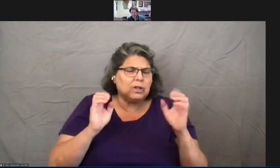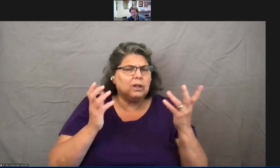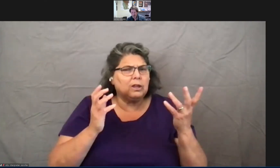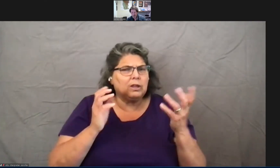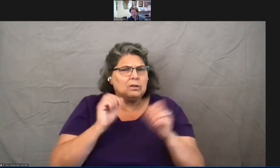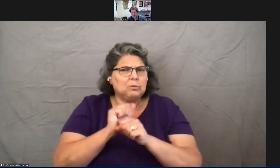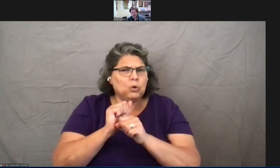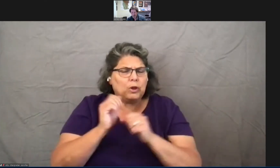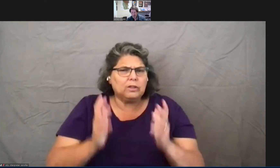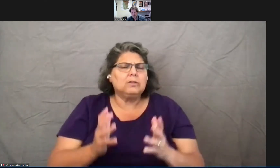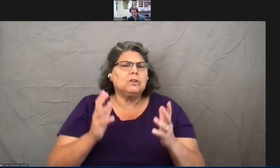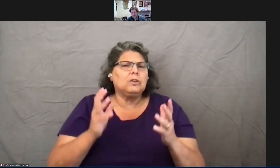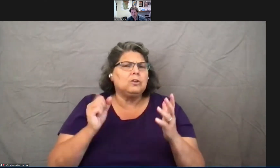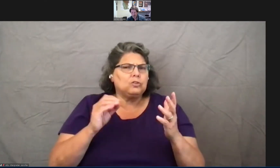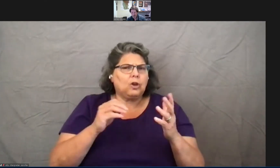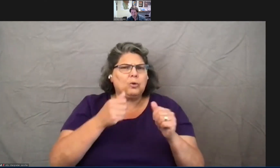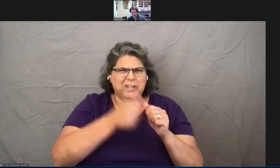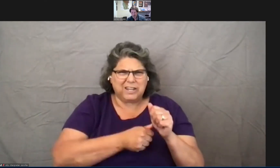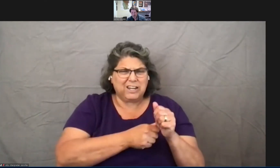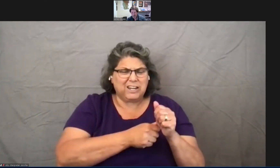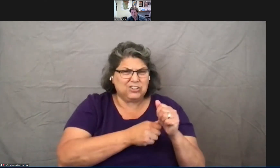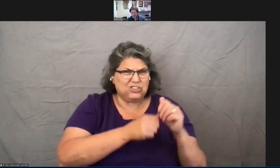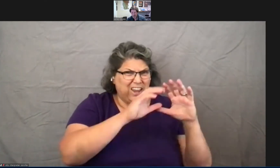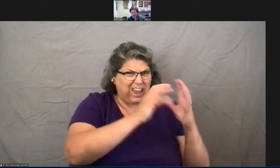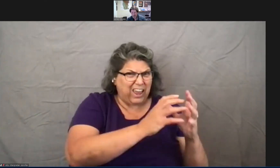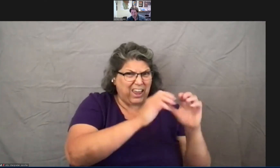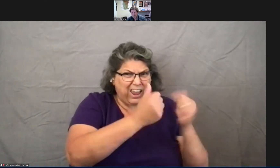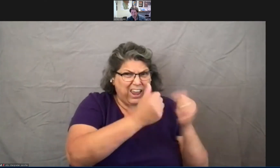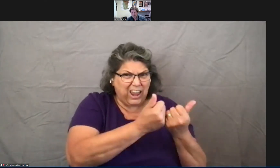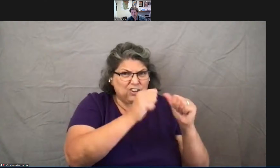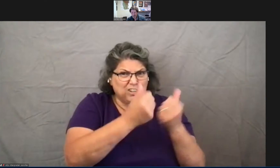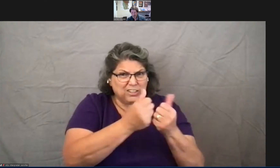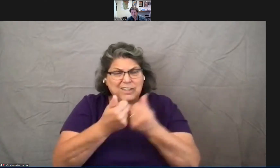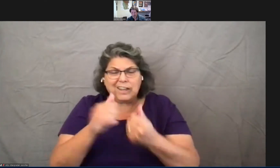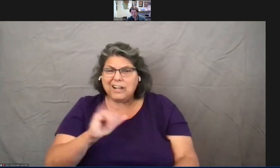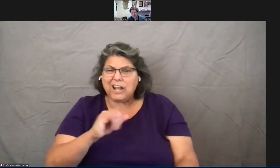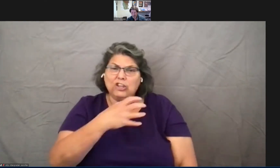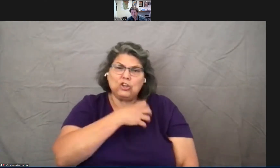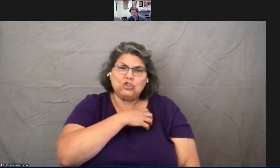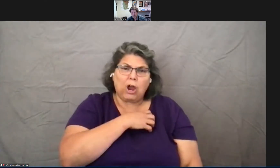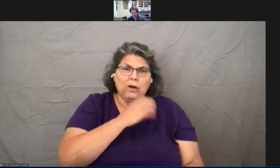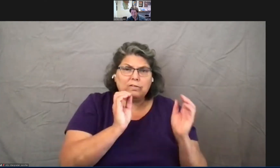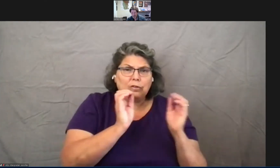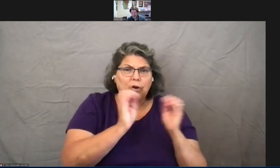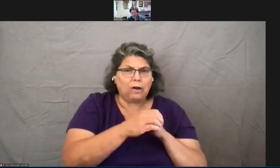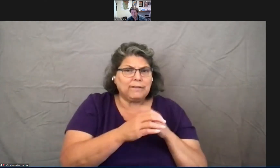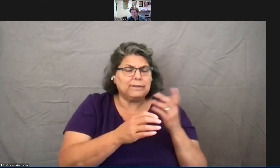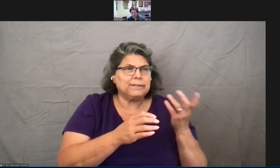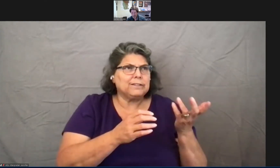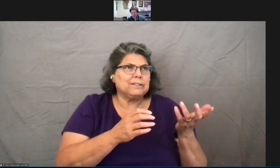individual agency is just going to be, say the sheriff's office is going to be,